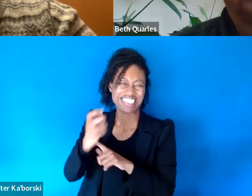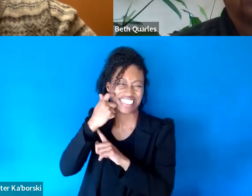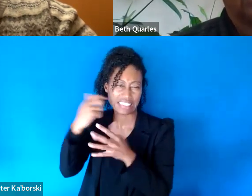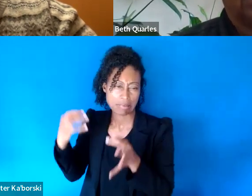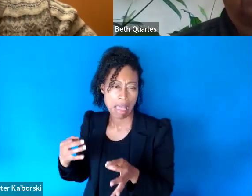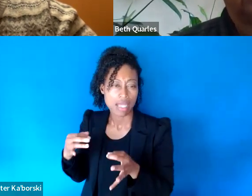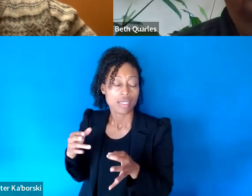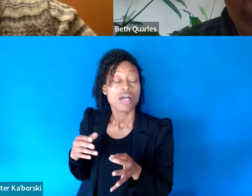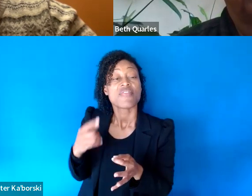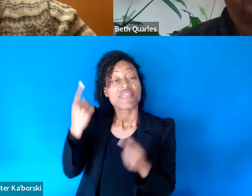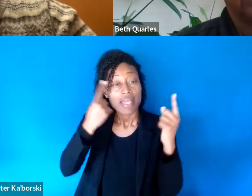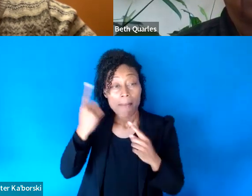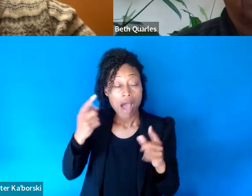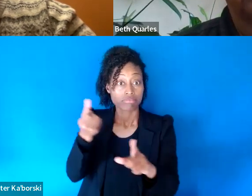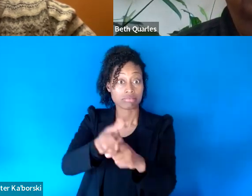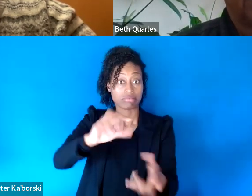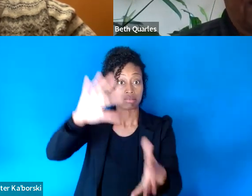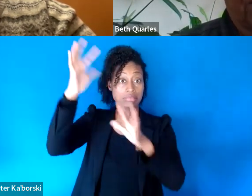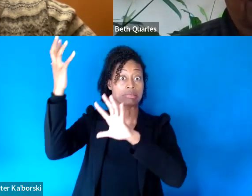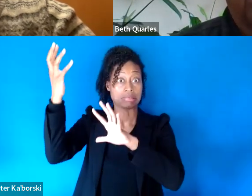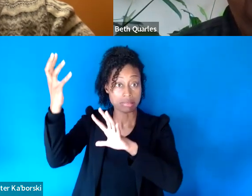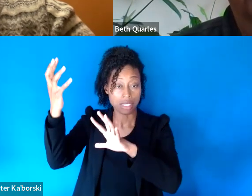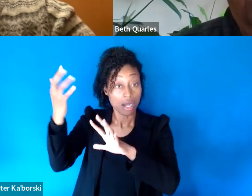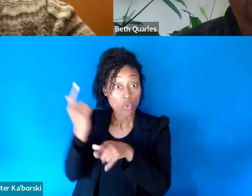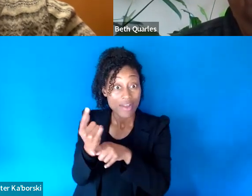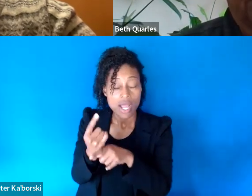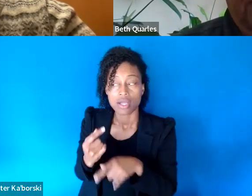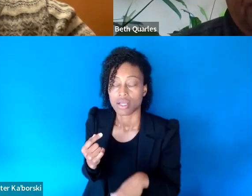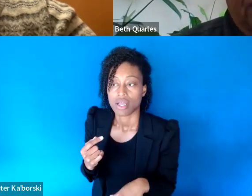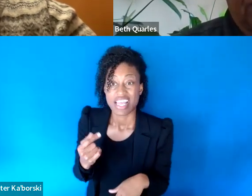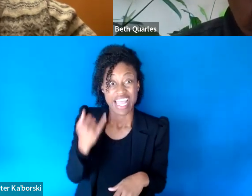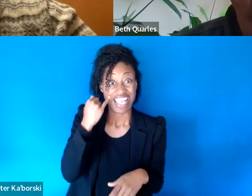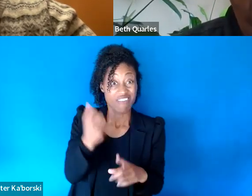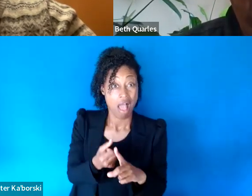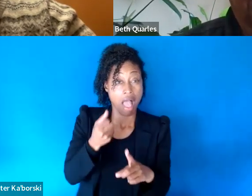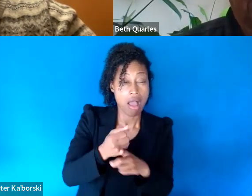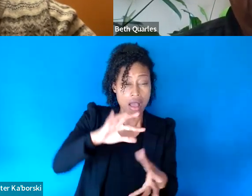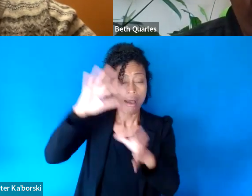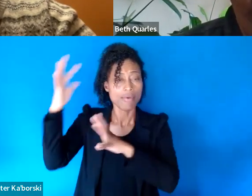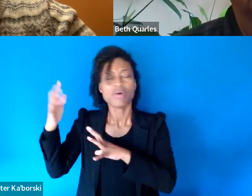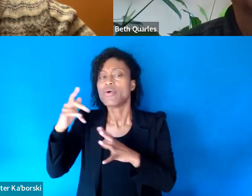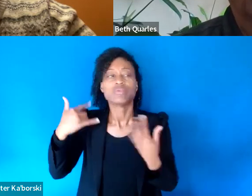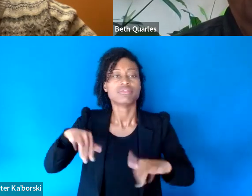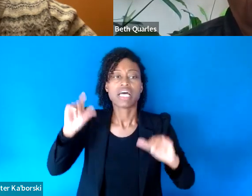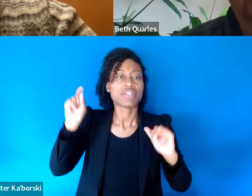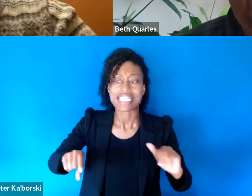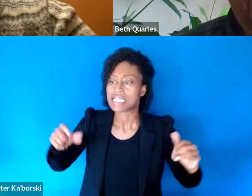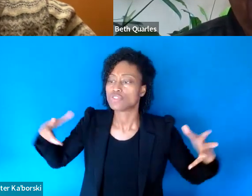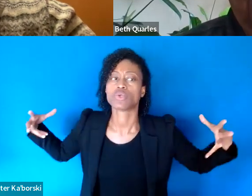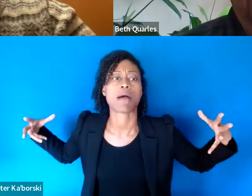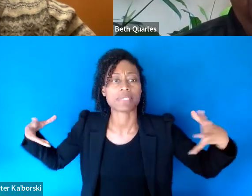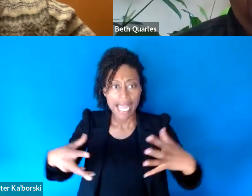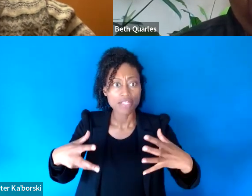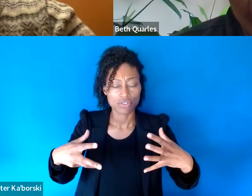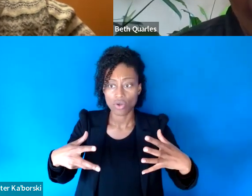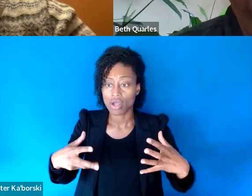we need to think that we need to come together with all disabilities, all types of disabilities, all